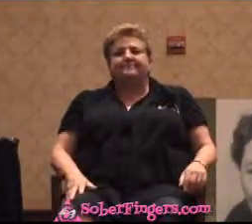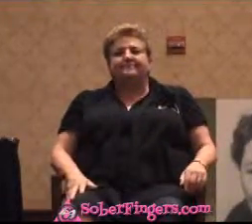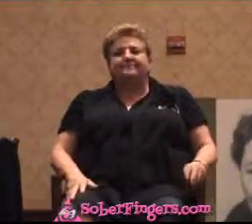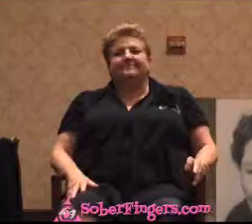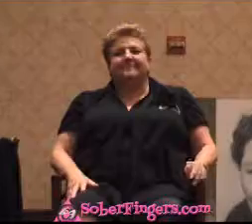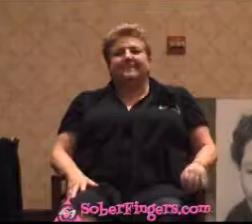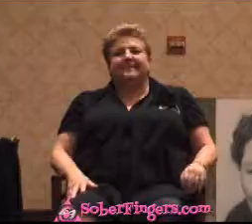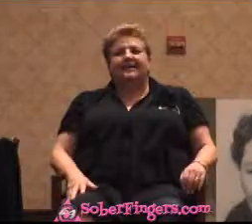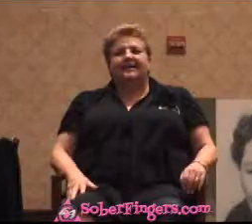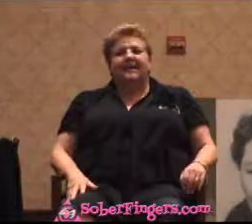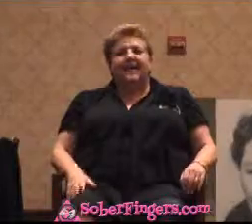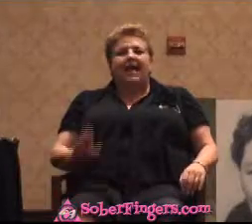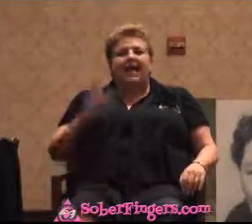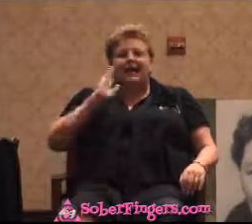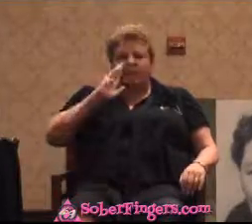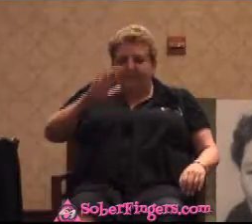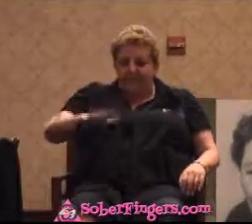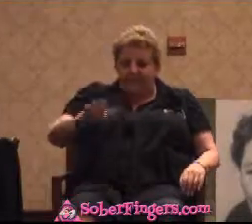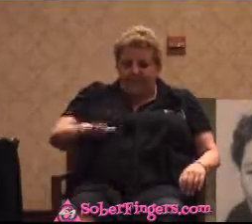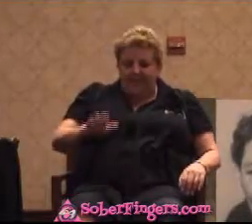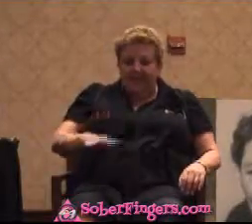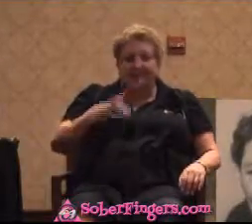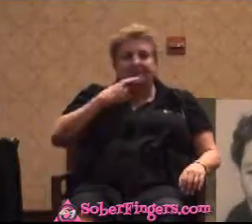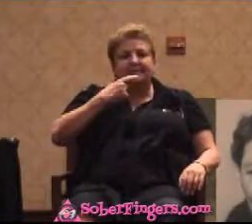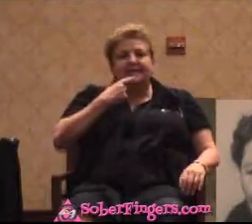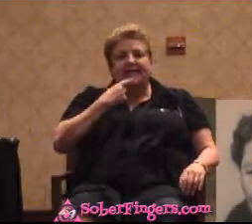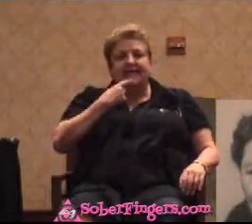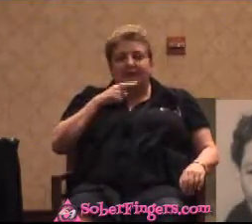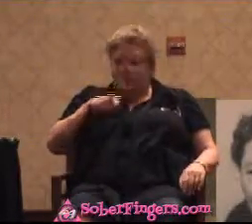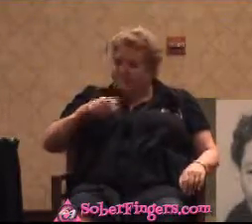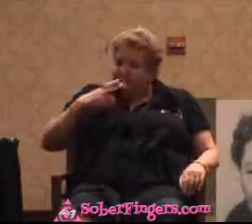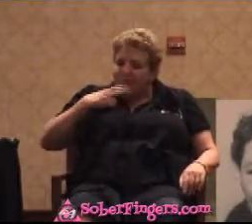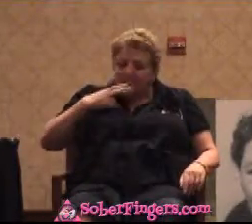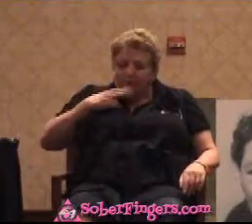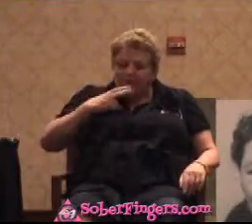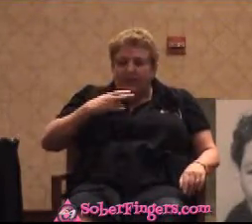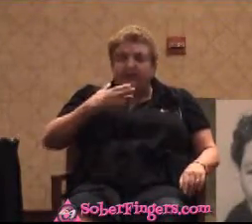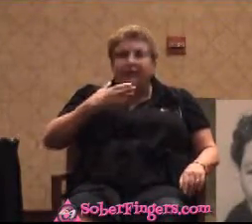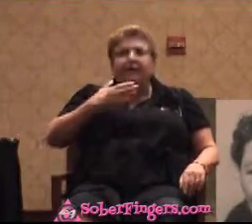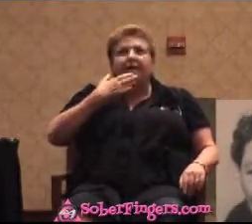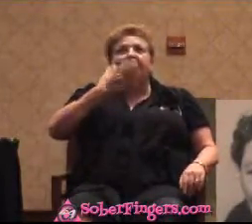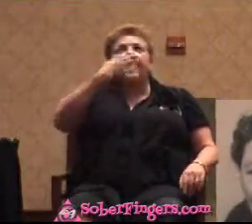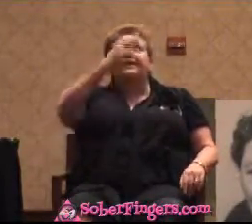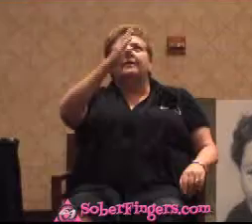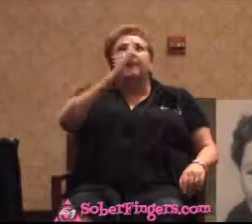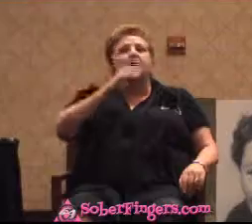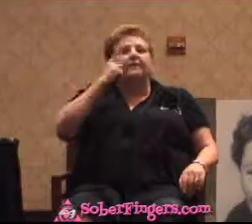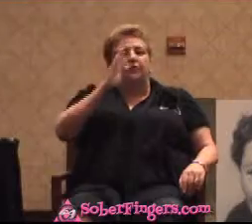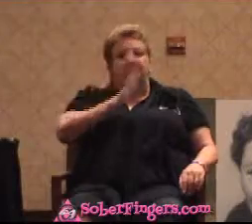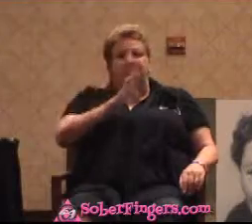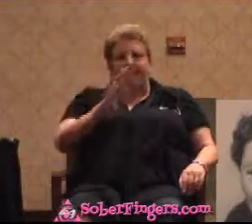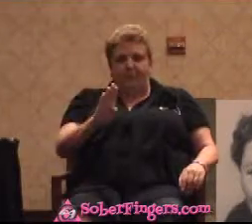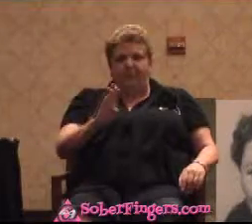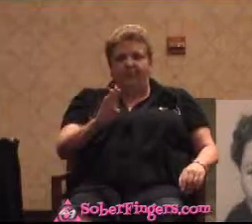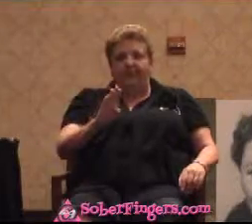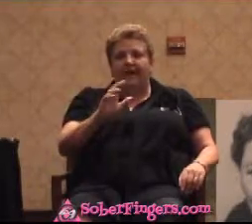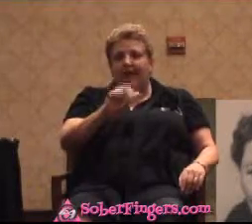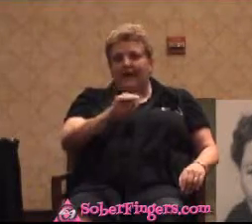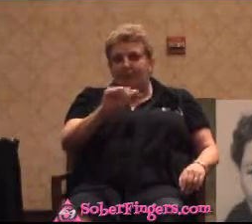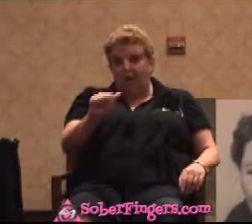And he would pat me on the head and tell me how cute I was. And thank God for the big book of alcoholism, Alcoholics Anonymous,